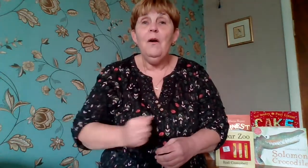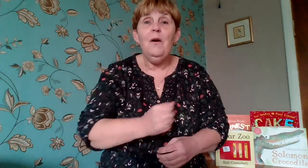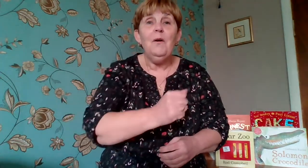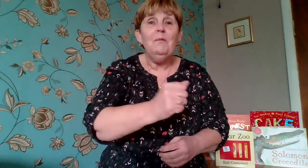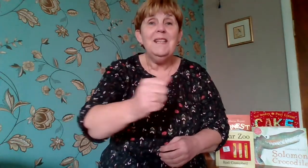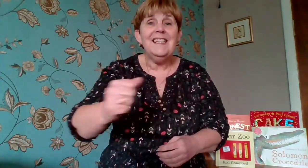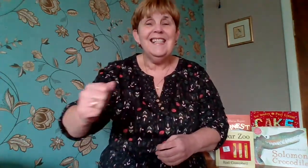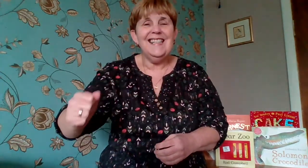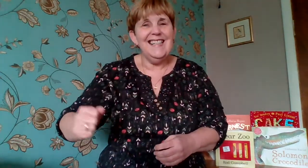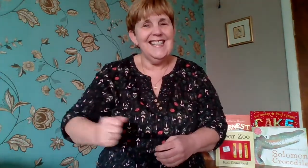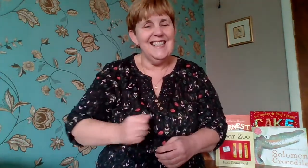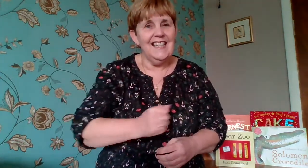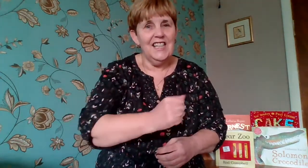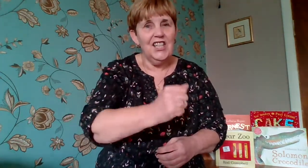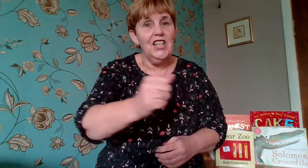Oh, missus, it's delicious.